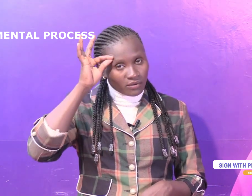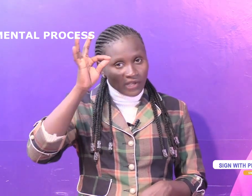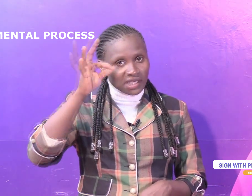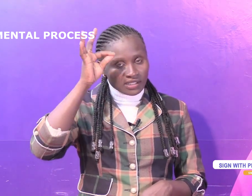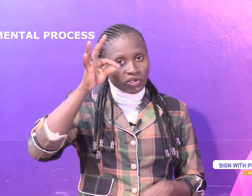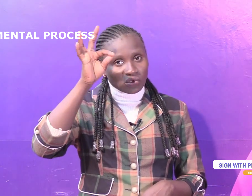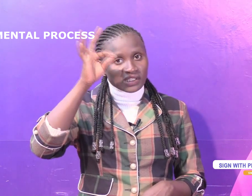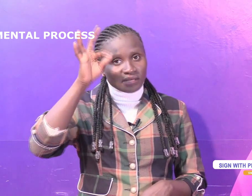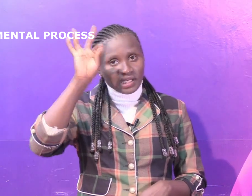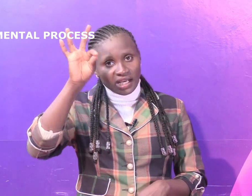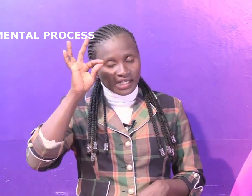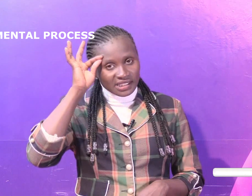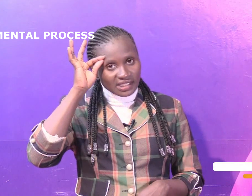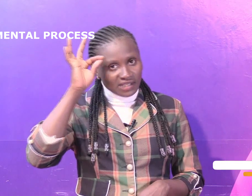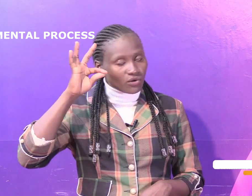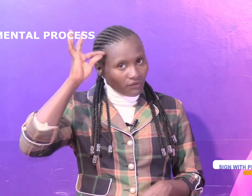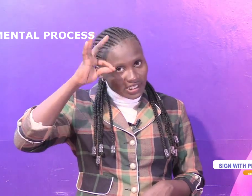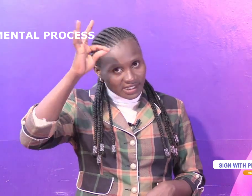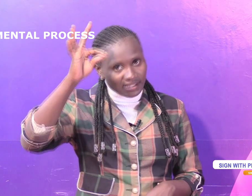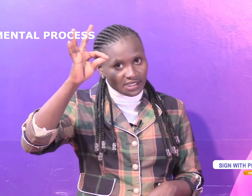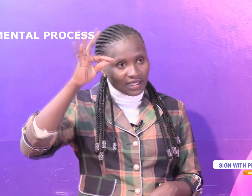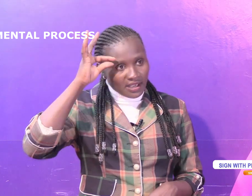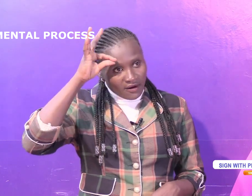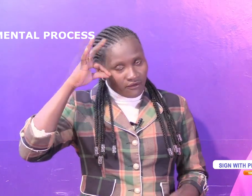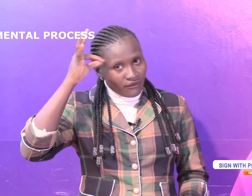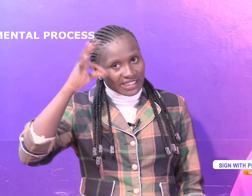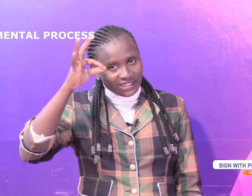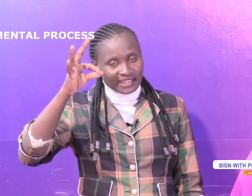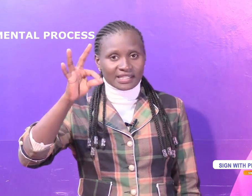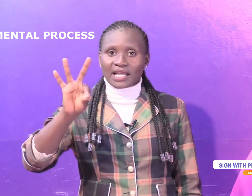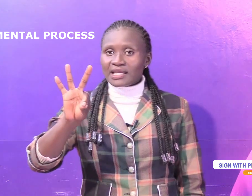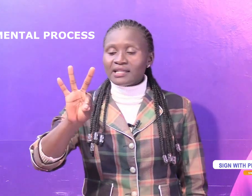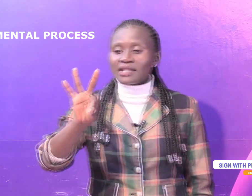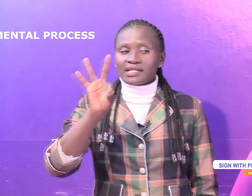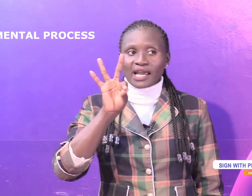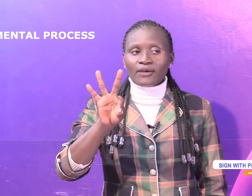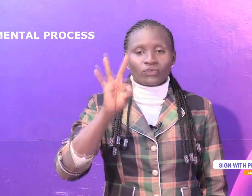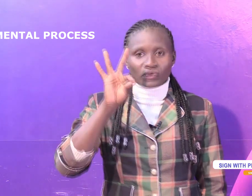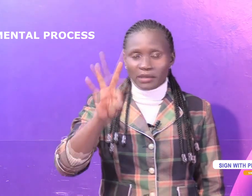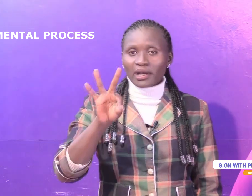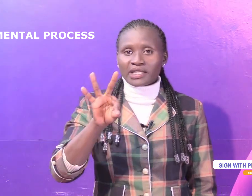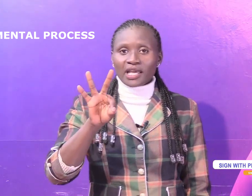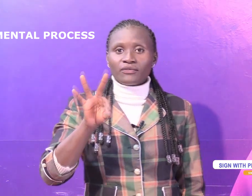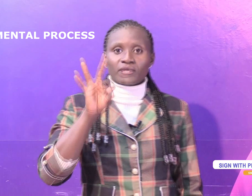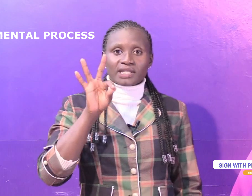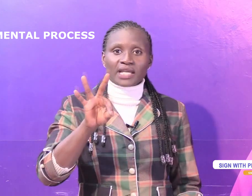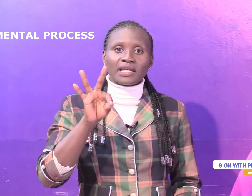if you're doing something like a zigzag. So fantasy, fantasy, it is like this, letter F. You remember letter F, we signed alphabet.